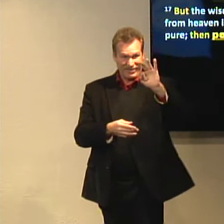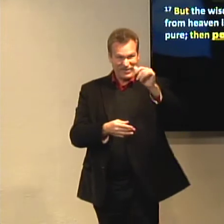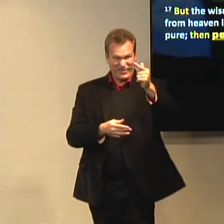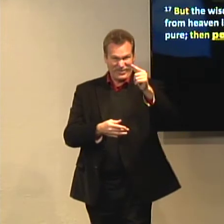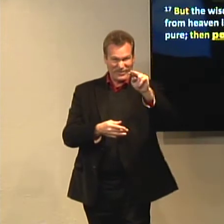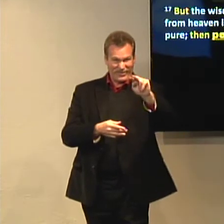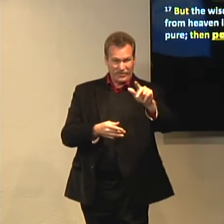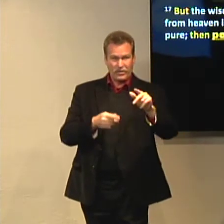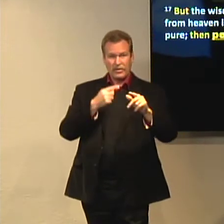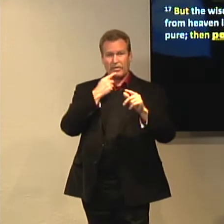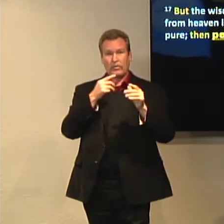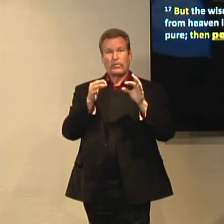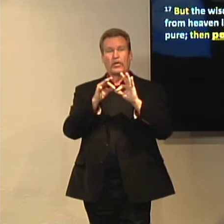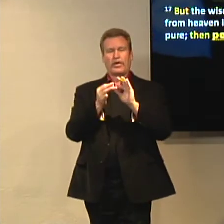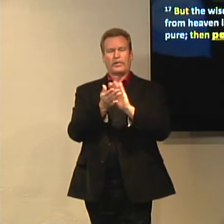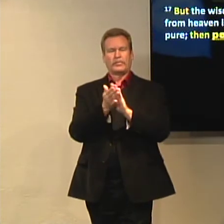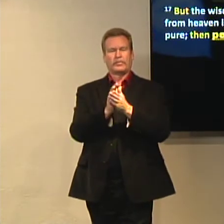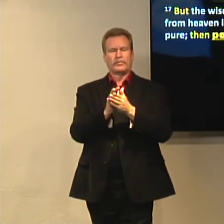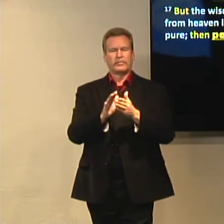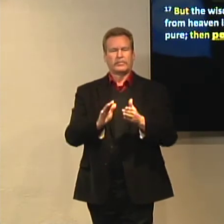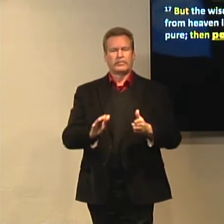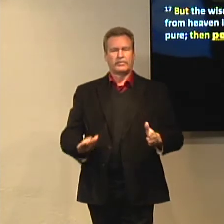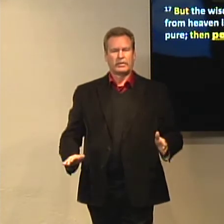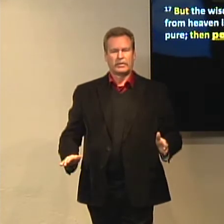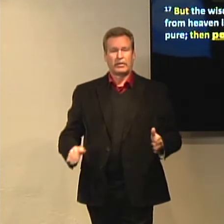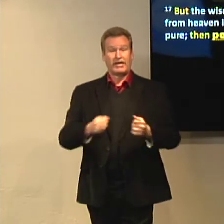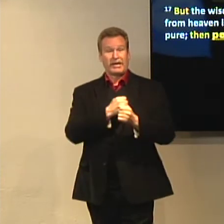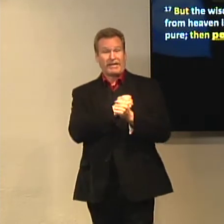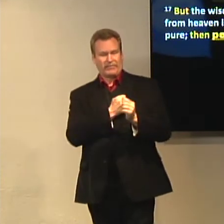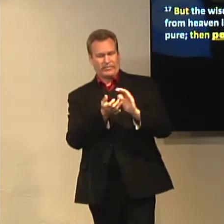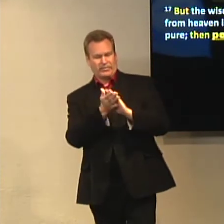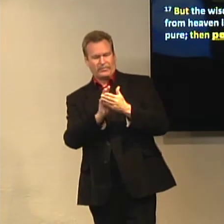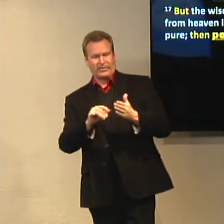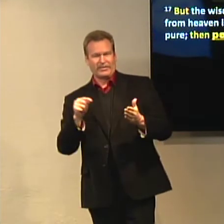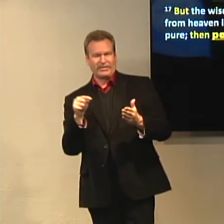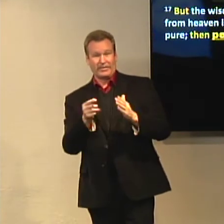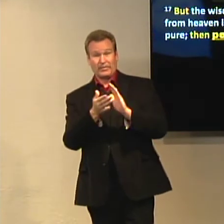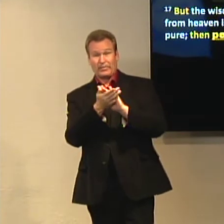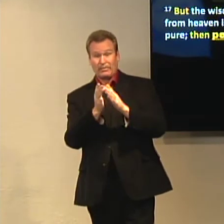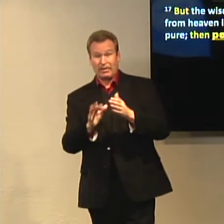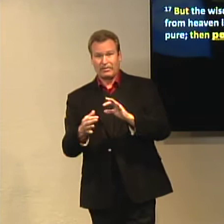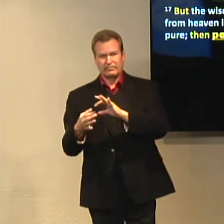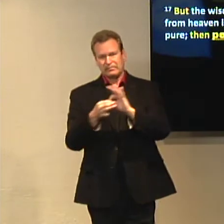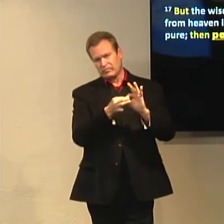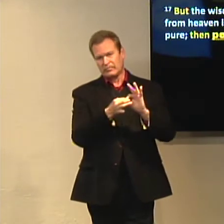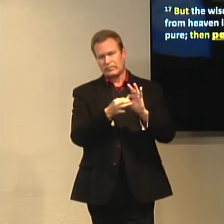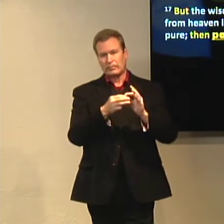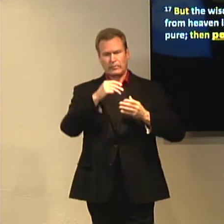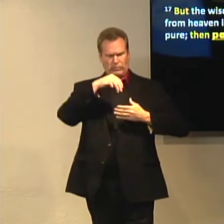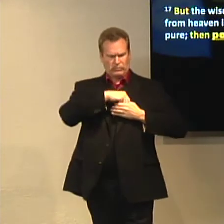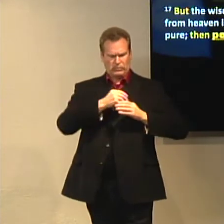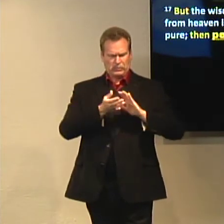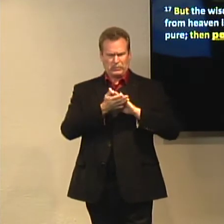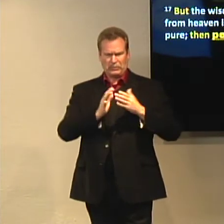in Galatians, is saying that this, and to be peace-loving is important. All of these